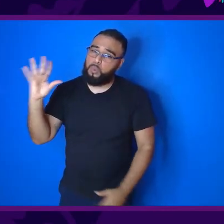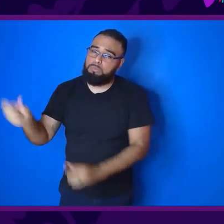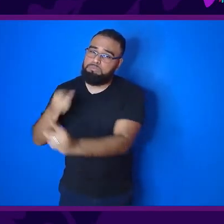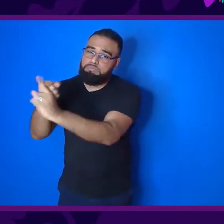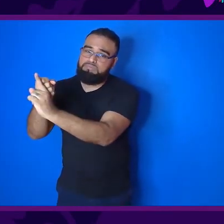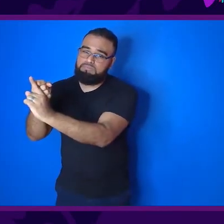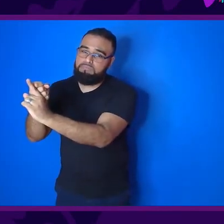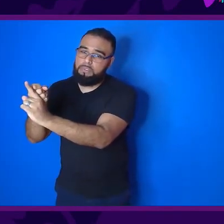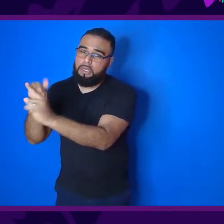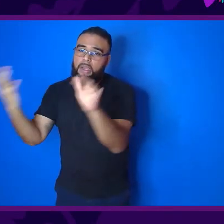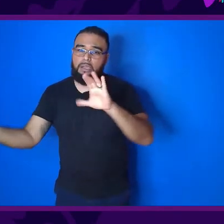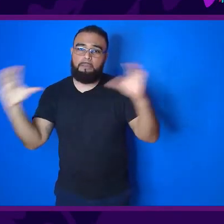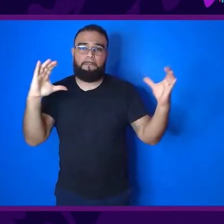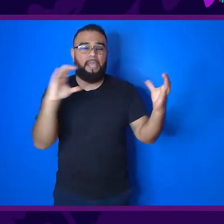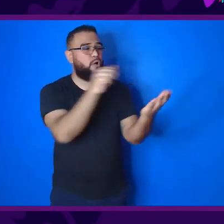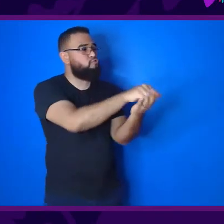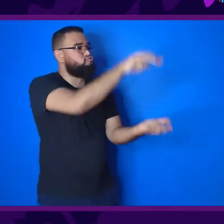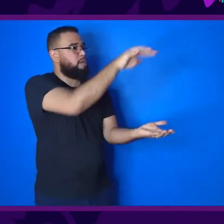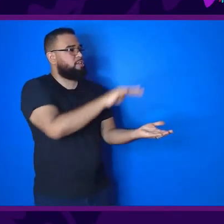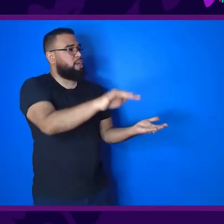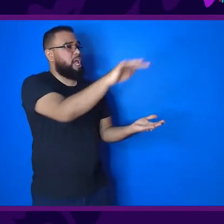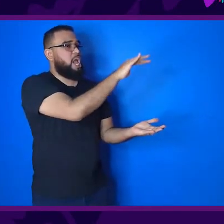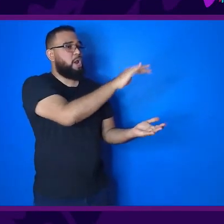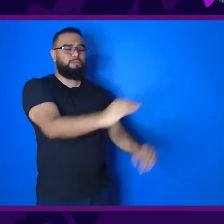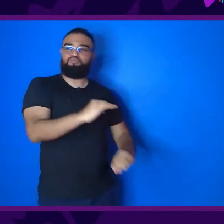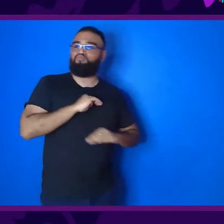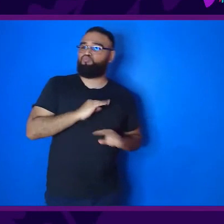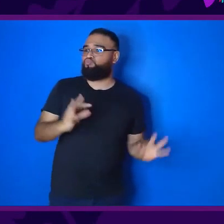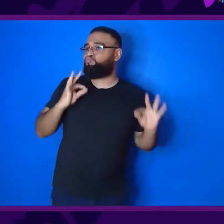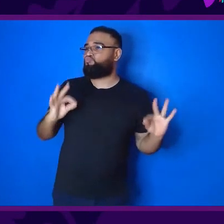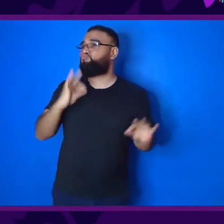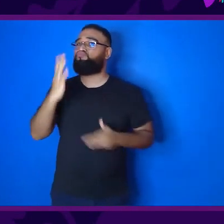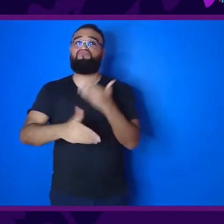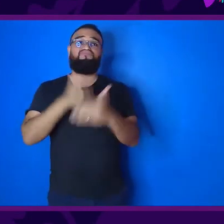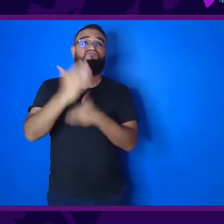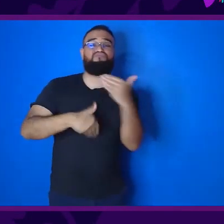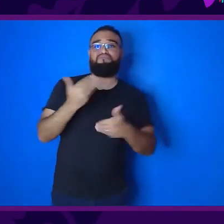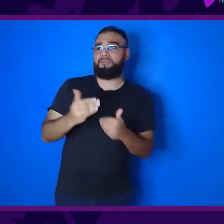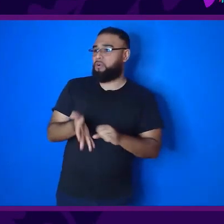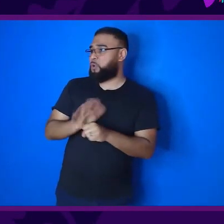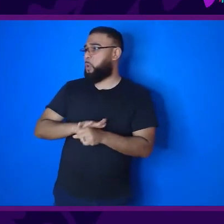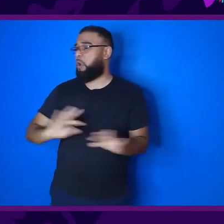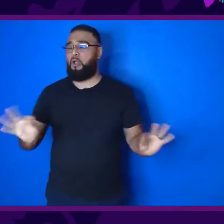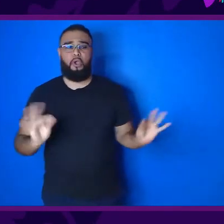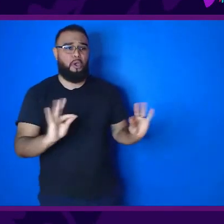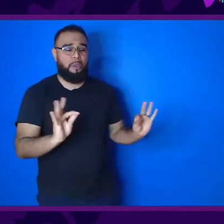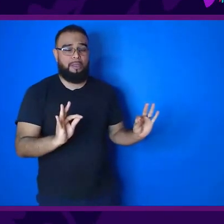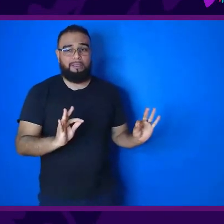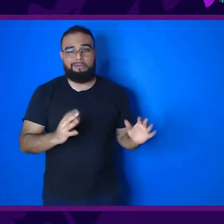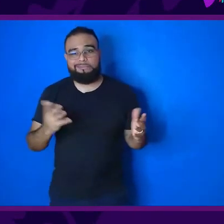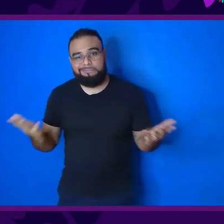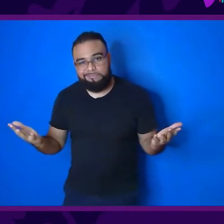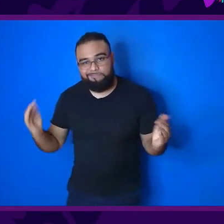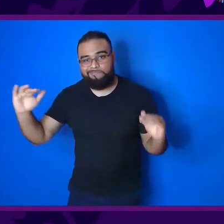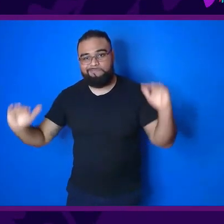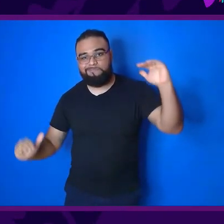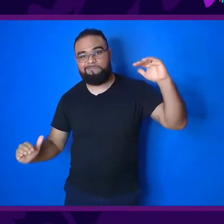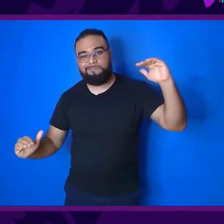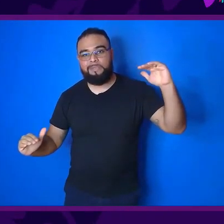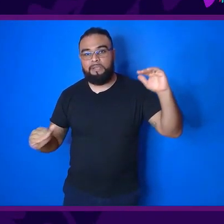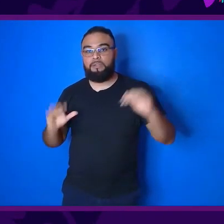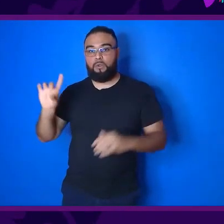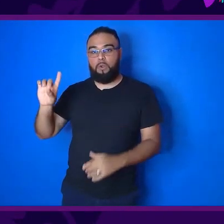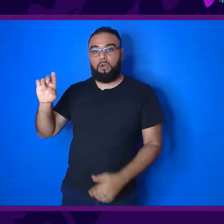And this kind of inequality, we have to end it. And that's what Dolores has been about her whole life. And so if, and